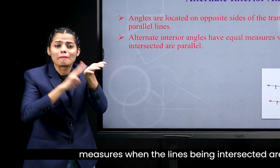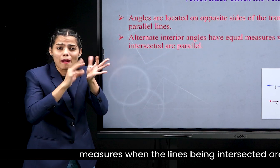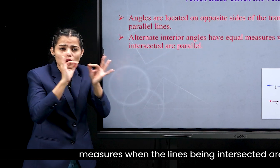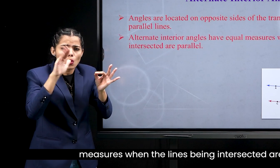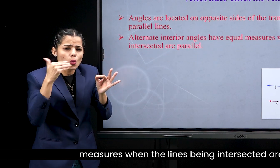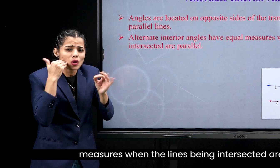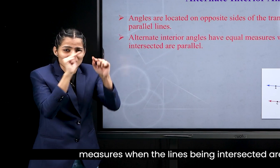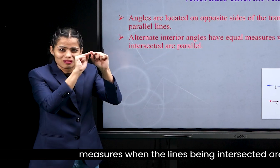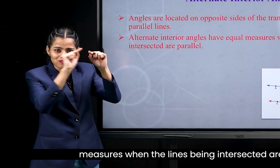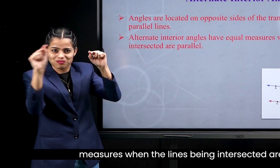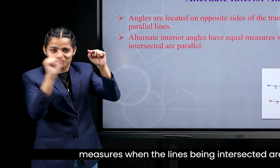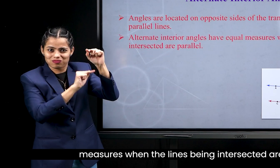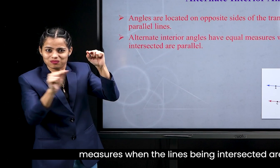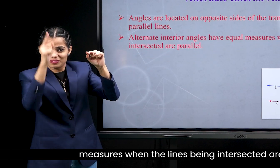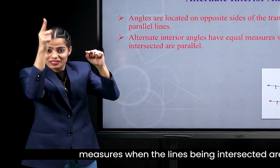being intersected are parallel.